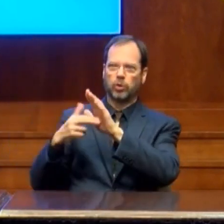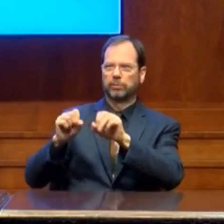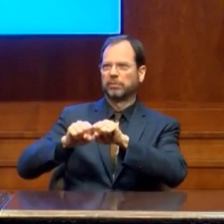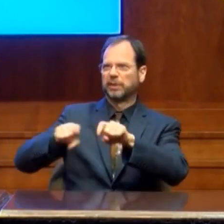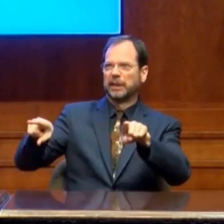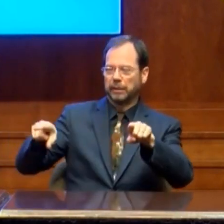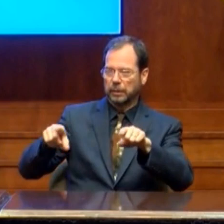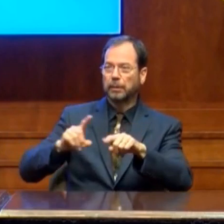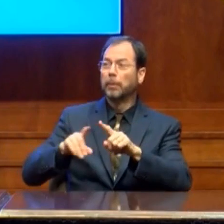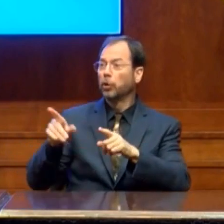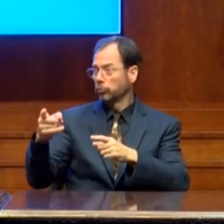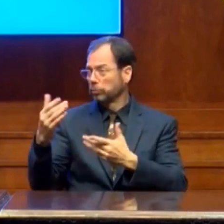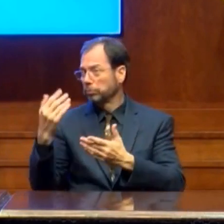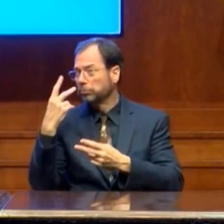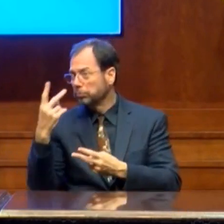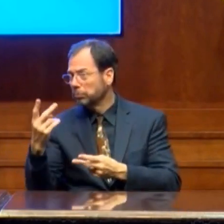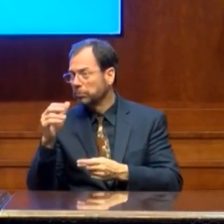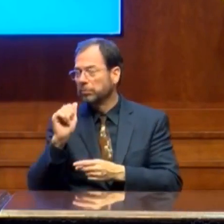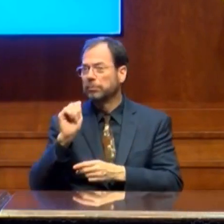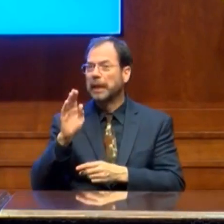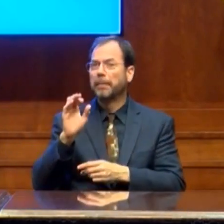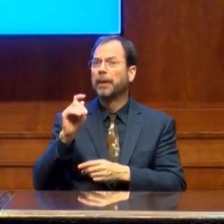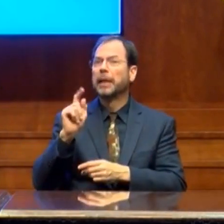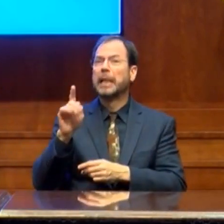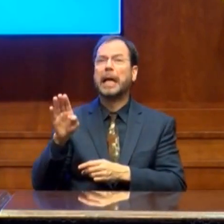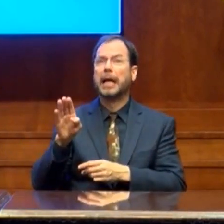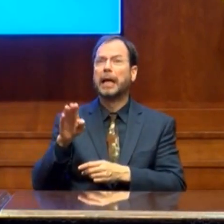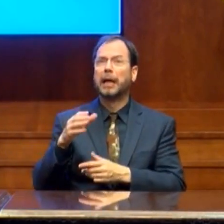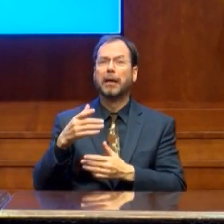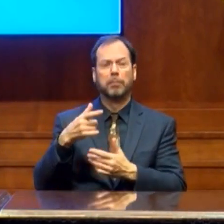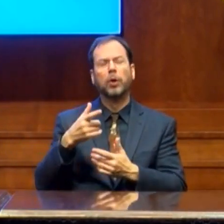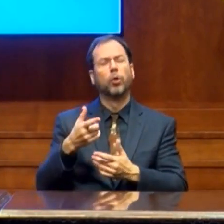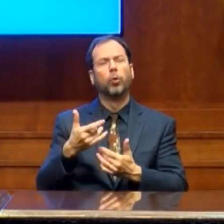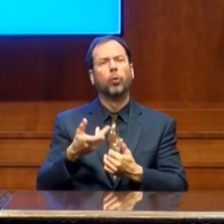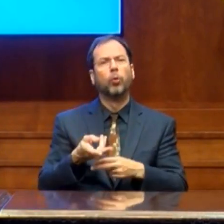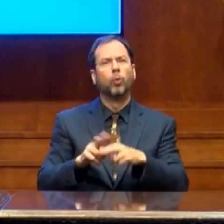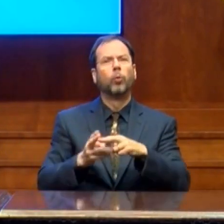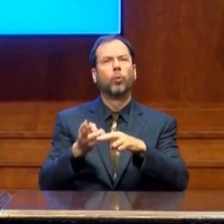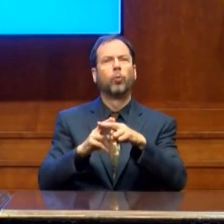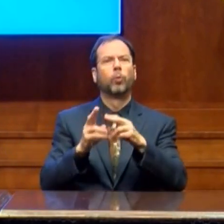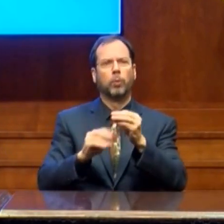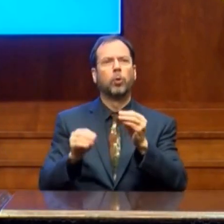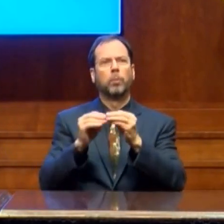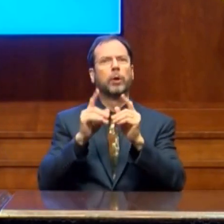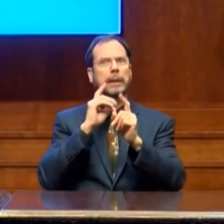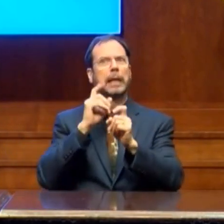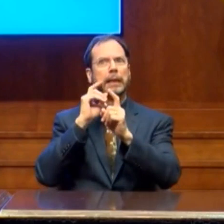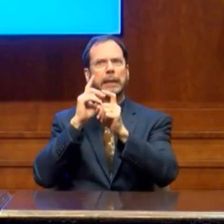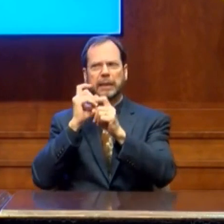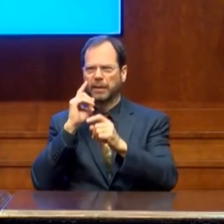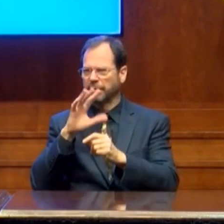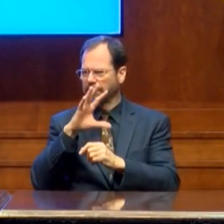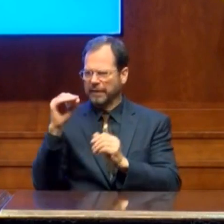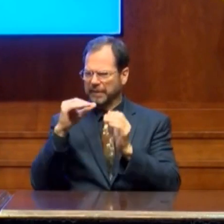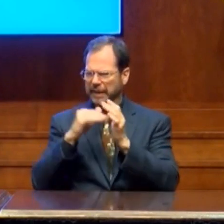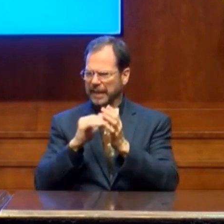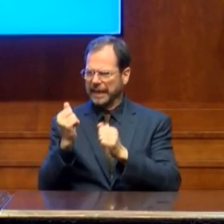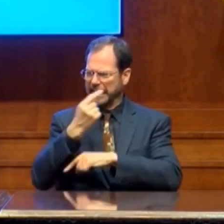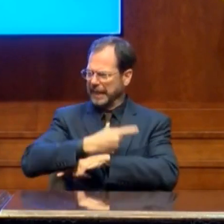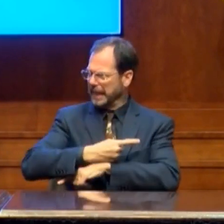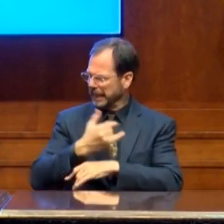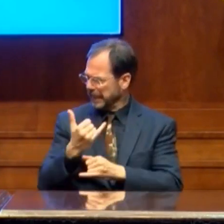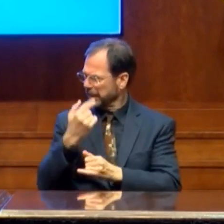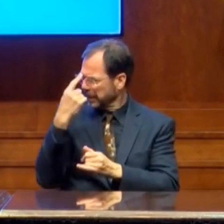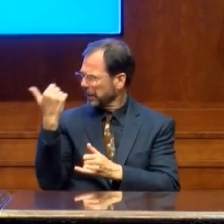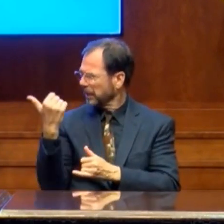guidance. But as you may have seen, the Abbott Lab's capability is increasing dramatically to, I think, is it 50,000